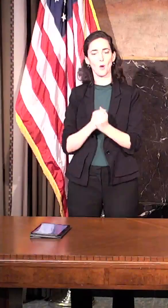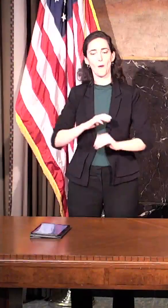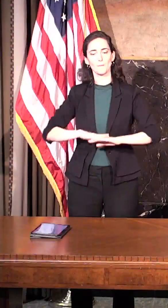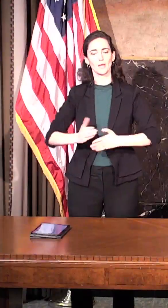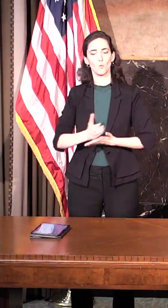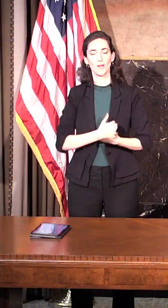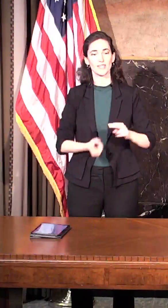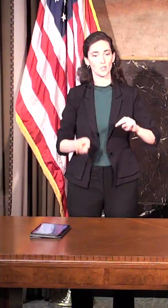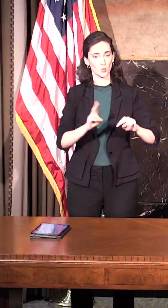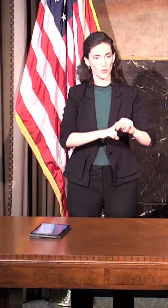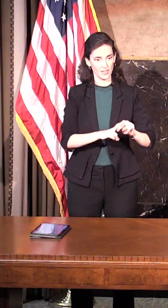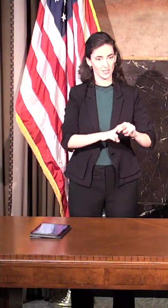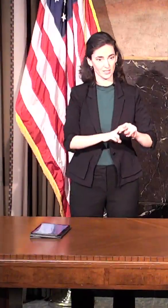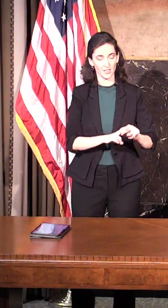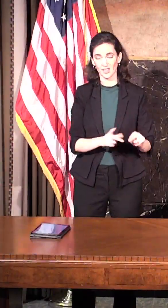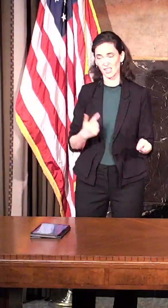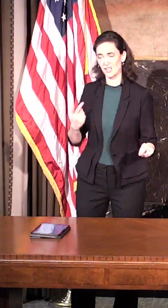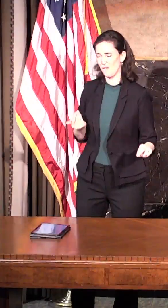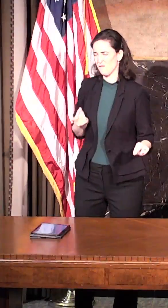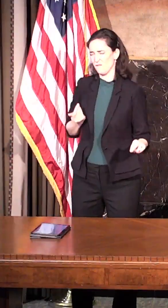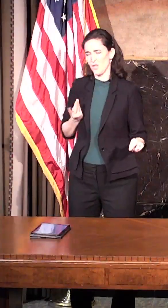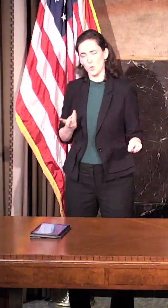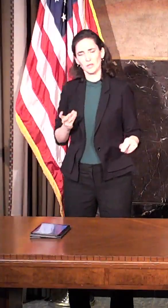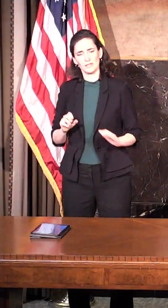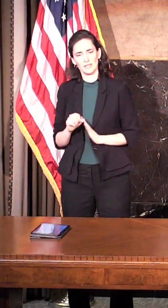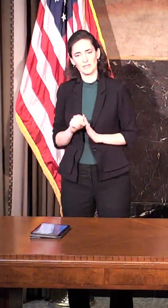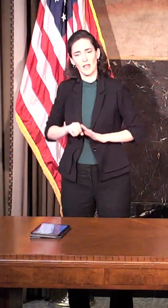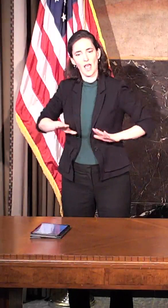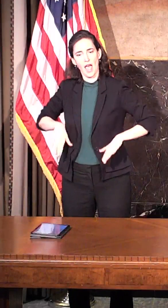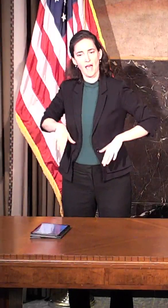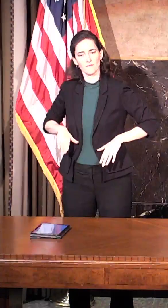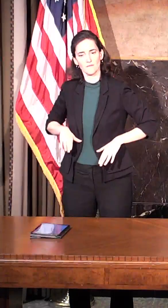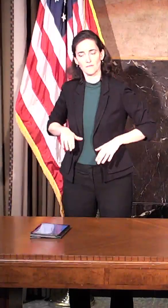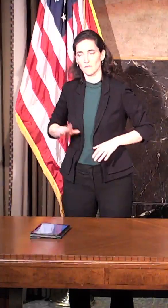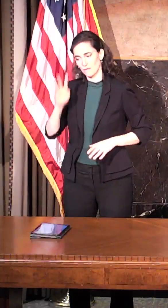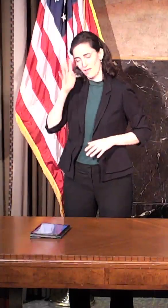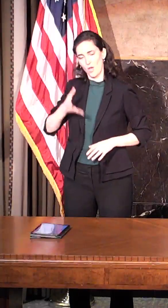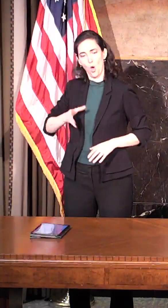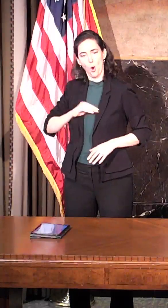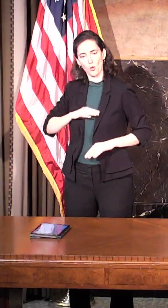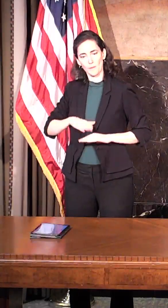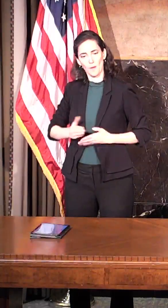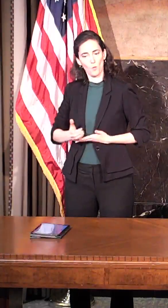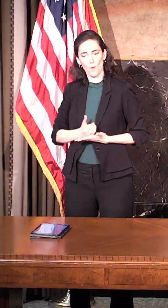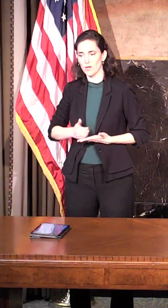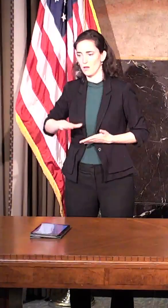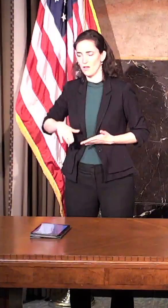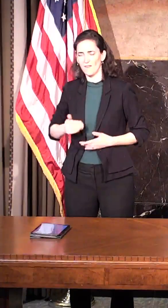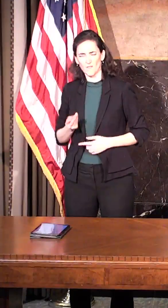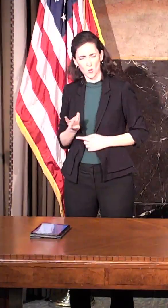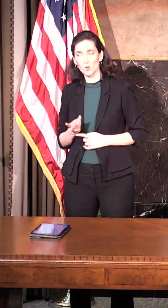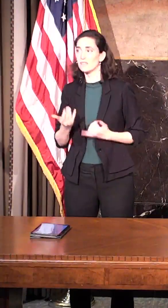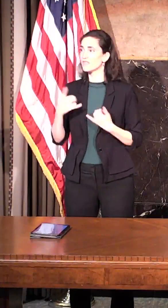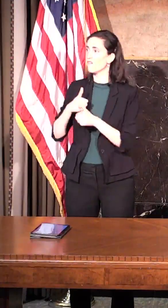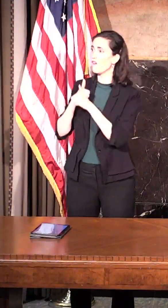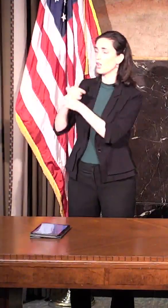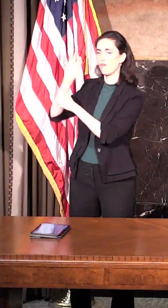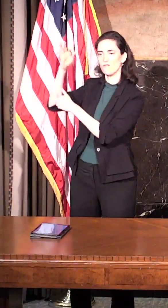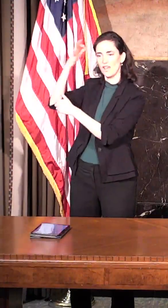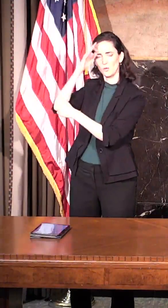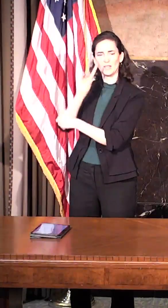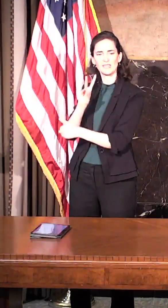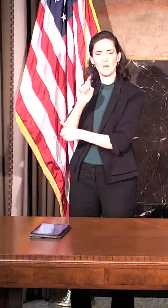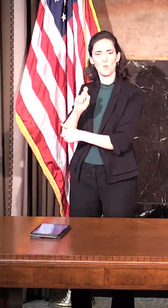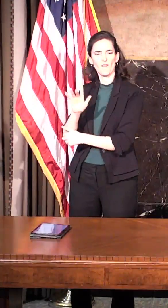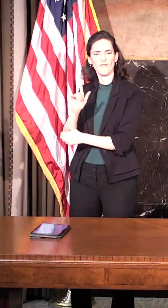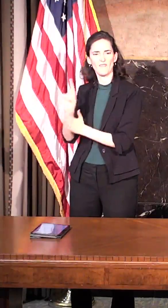wage, and we're one of just a handful of states that haven't created our own minimum wage, and we're still on the federal minimum of